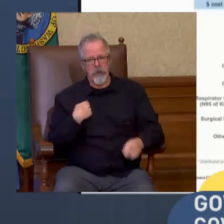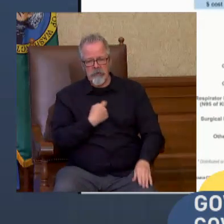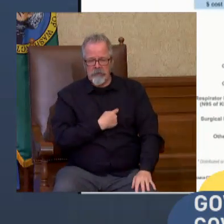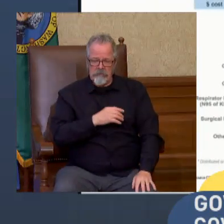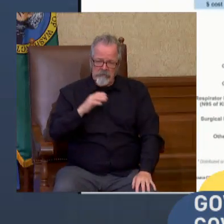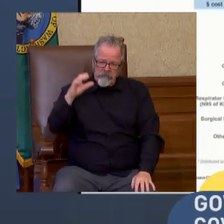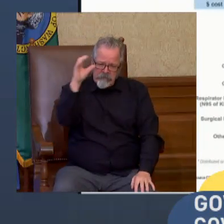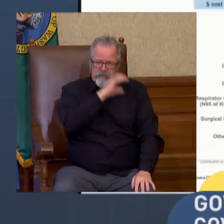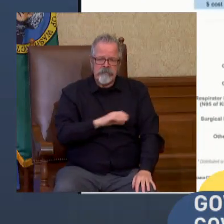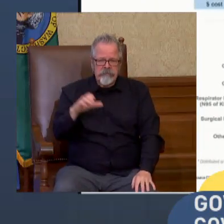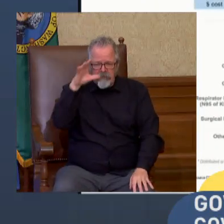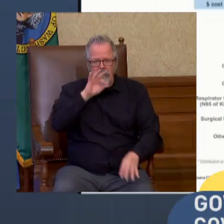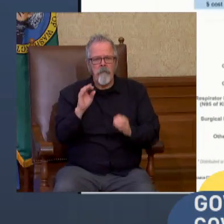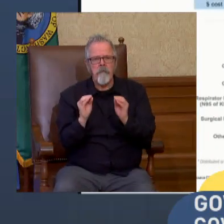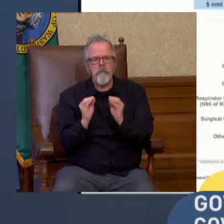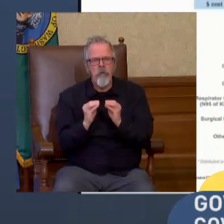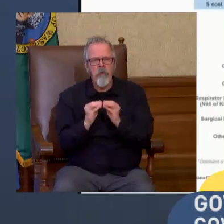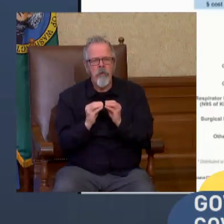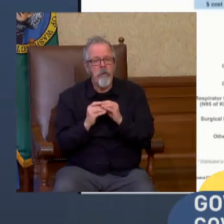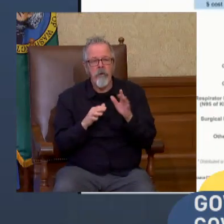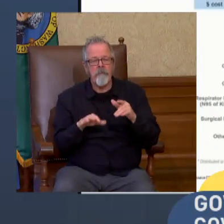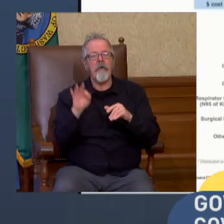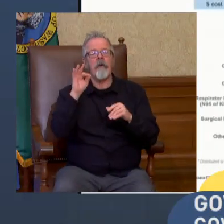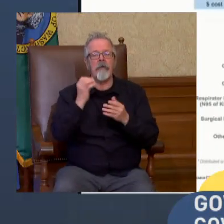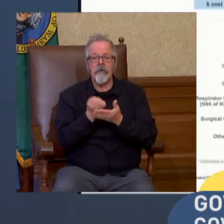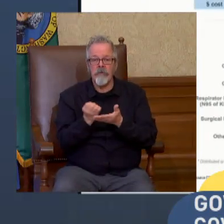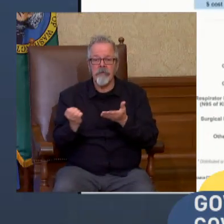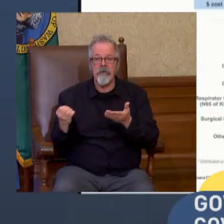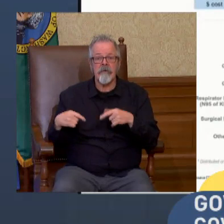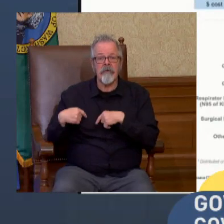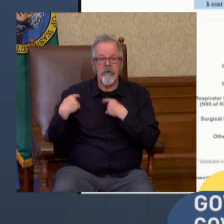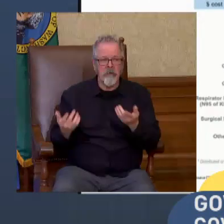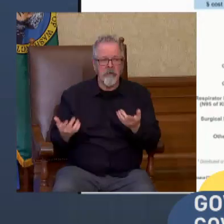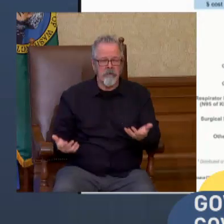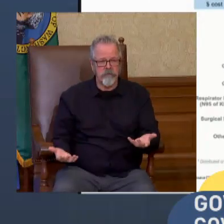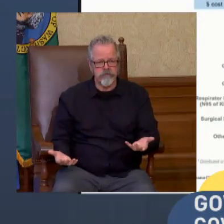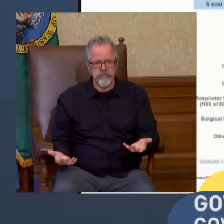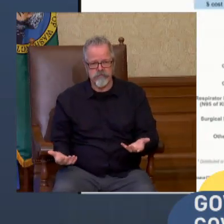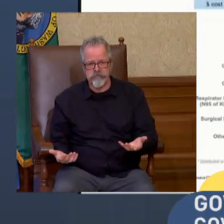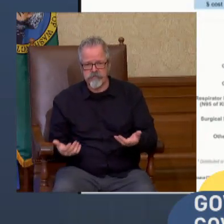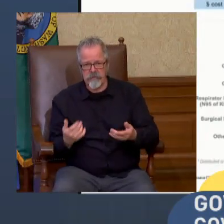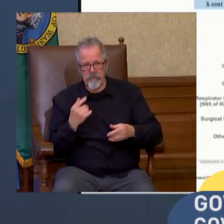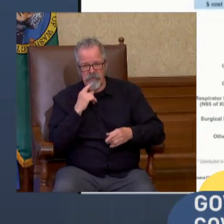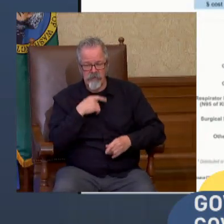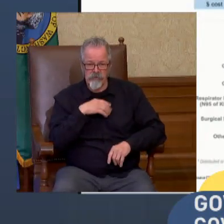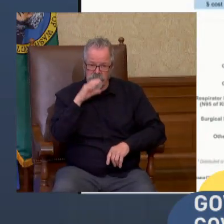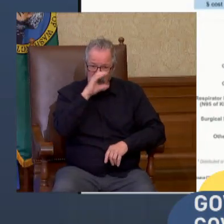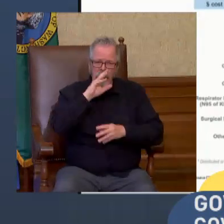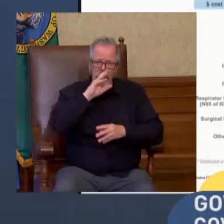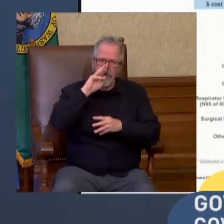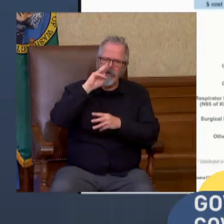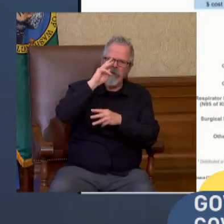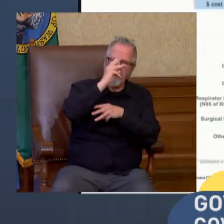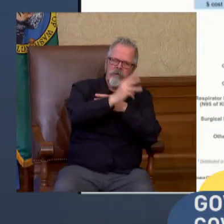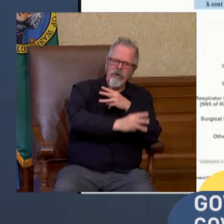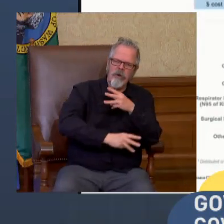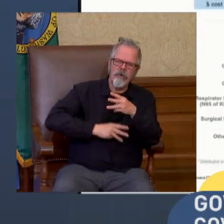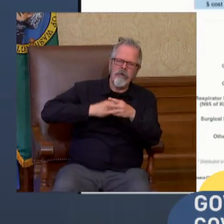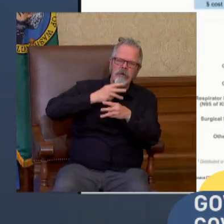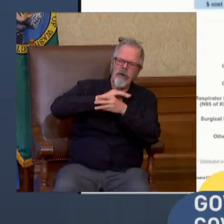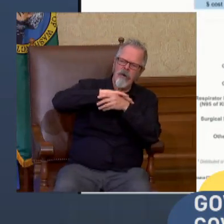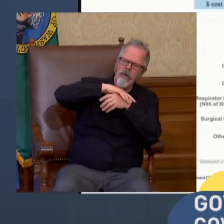one. I'll just give you some sense of where we're getting our PPE from. There's a pie chart you see. We've got about 13